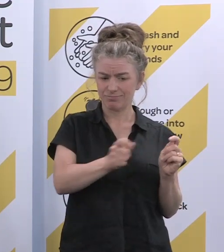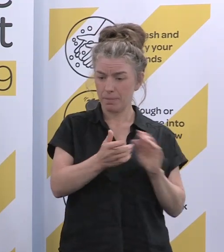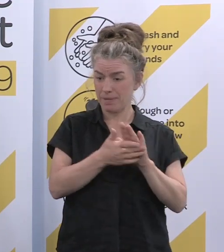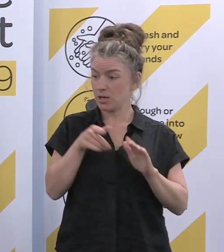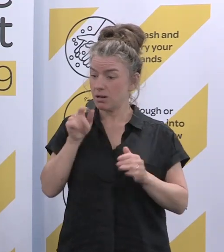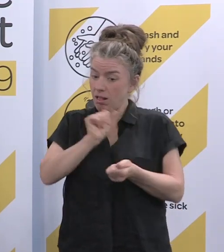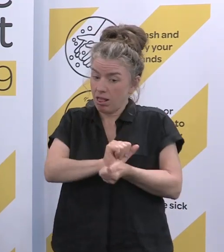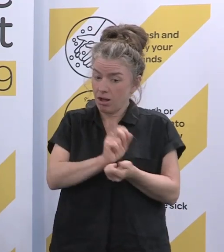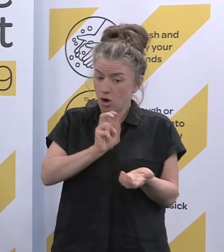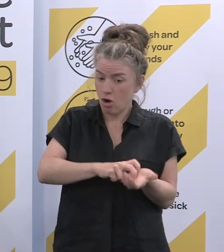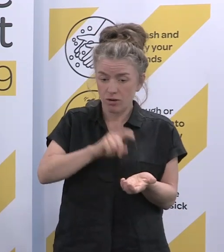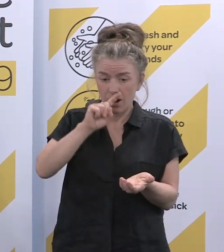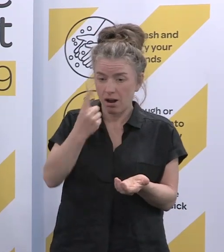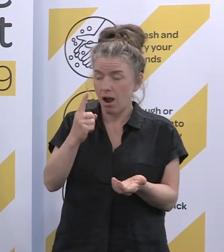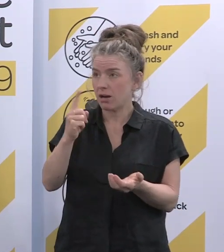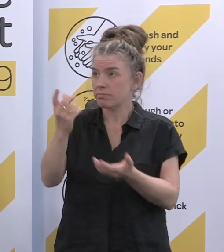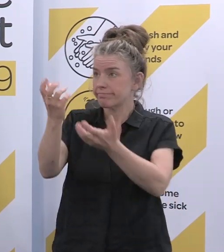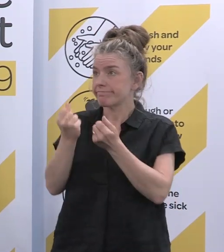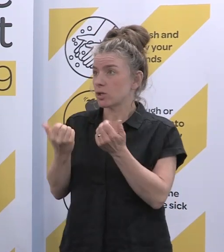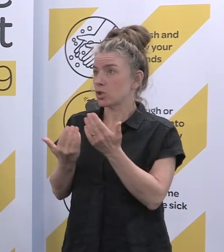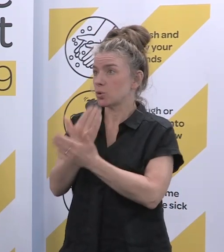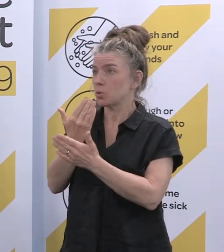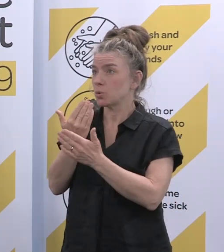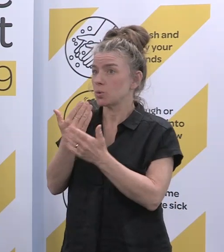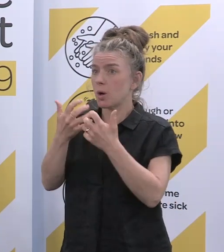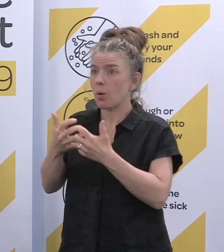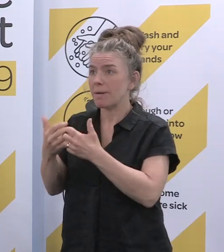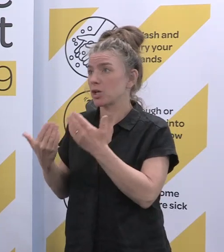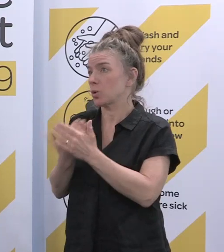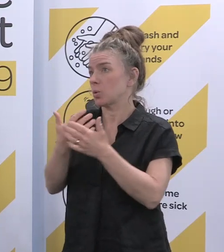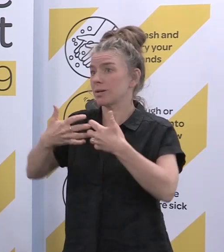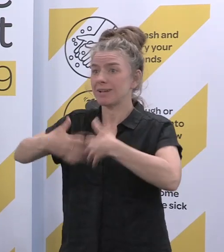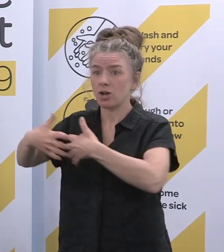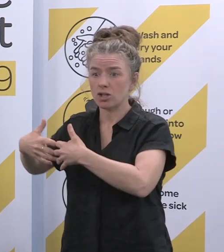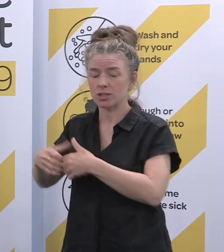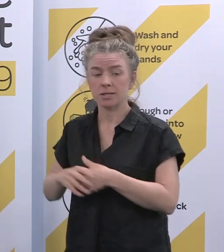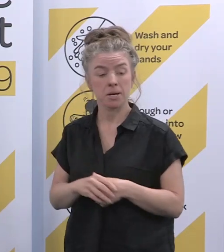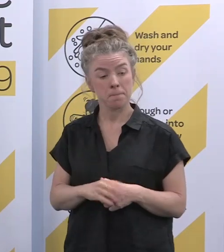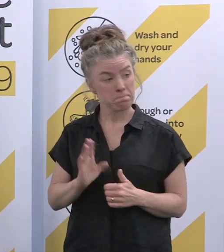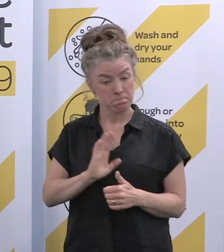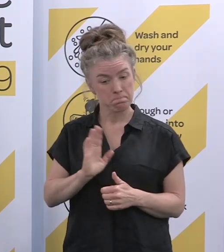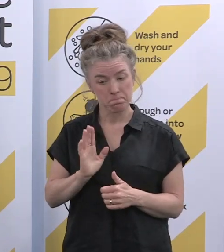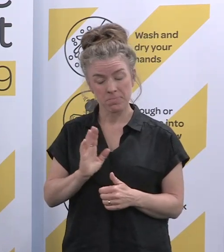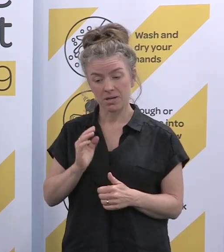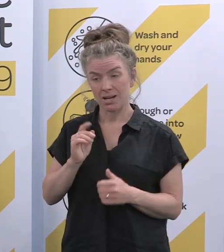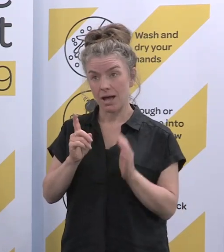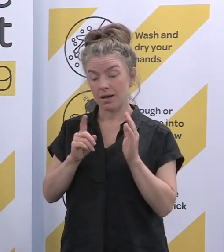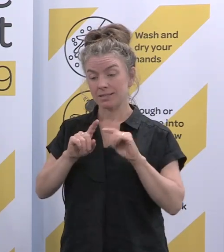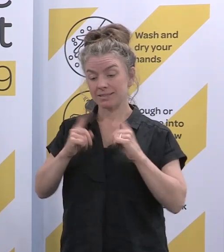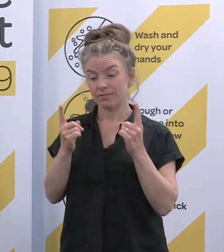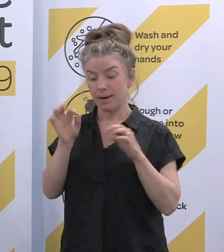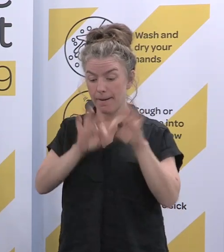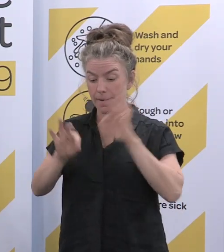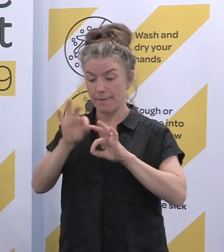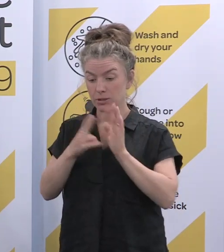technology? Would that restrict? No. So even if I think about our existing laboratories around the country,